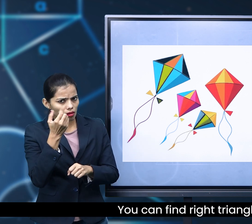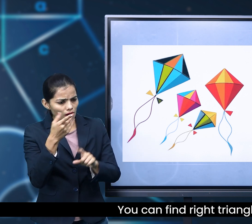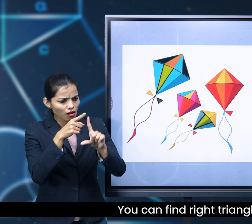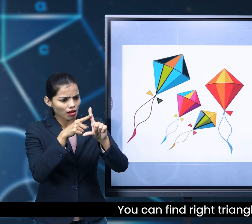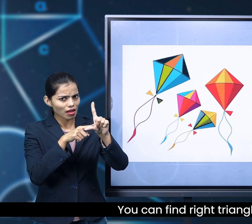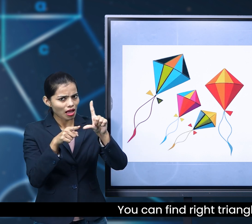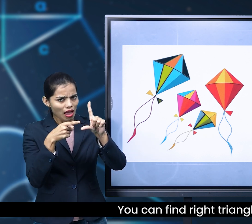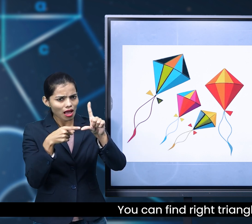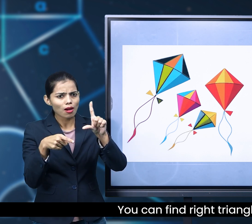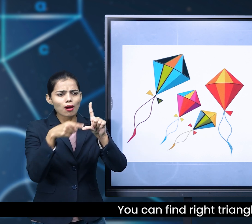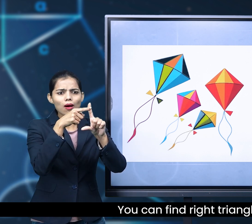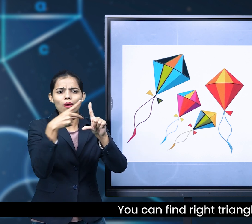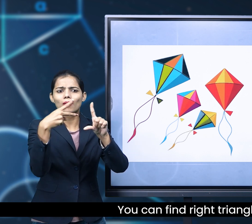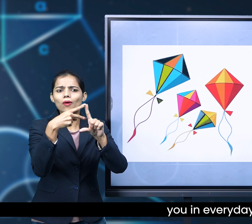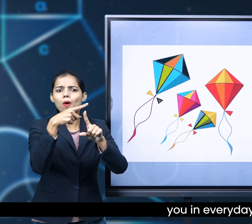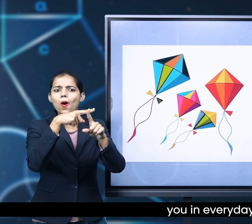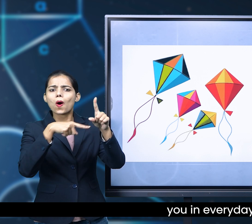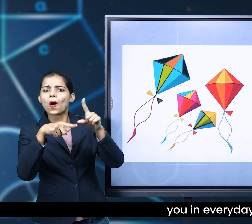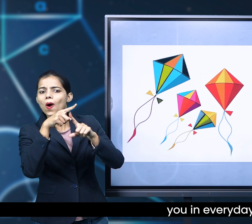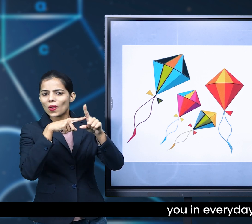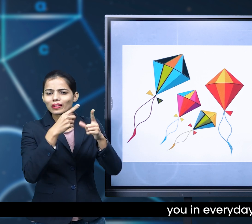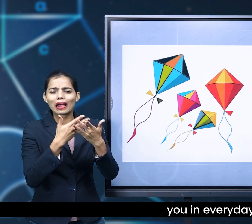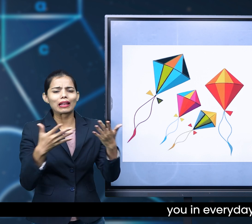right triangles all around you in everyday life.